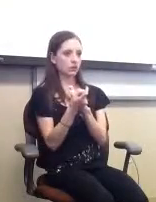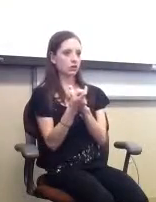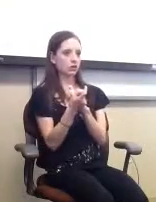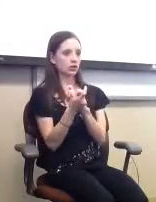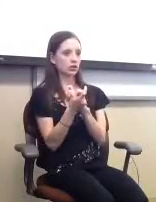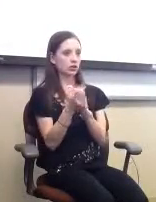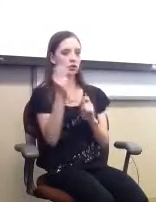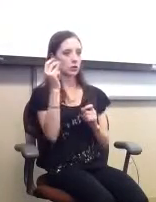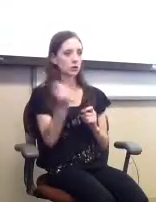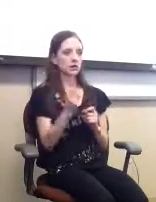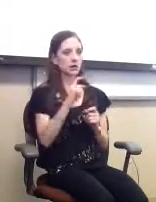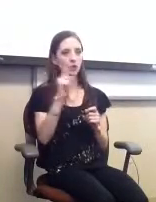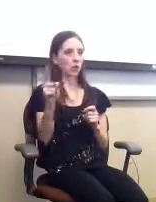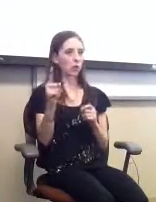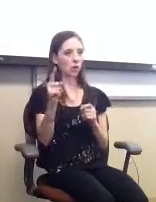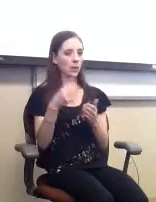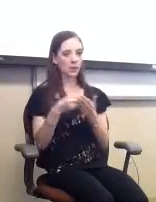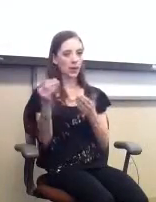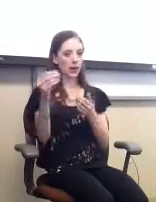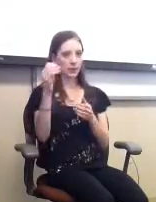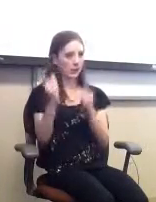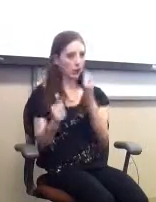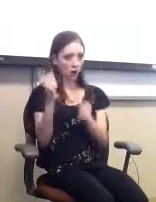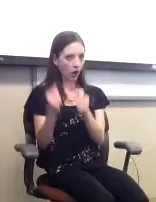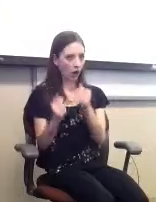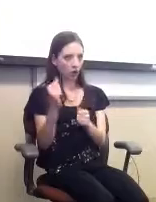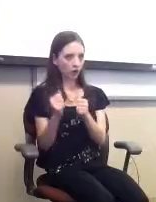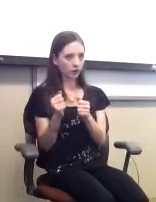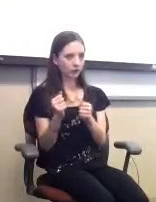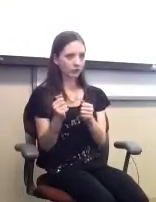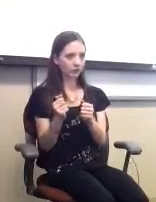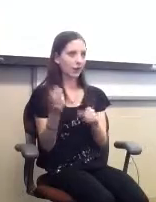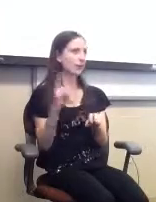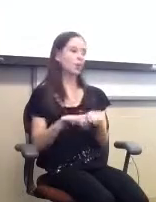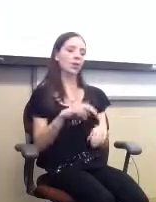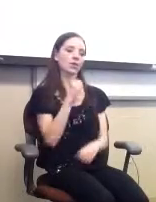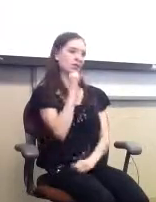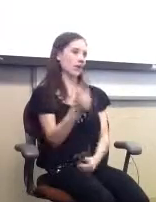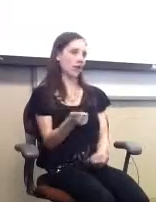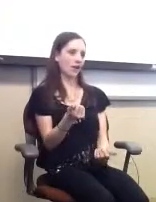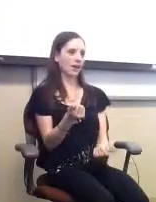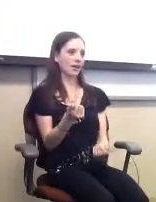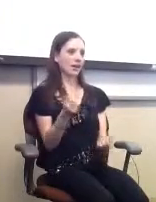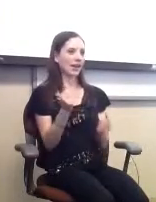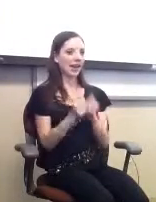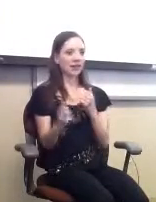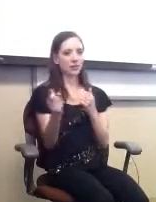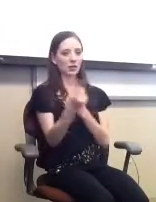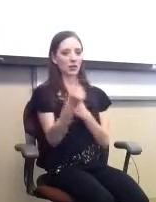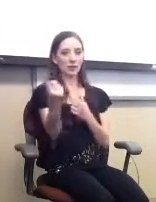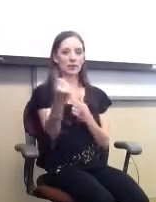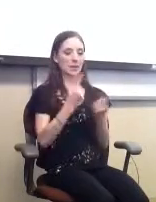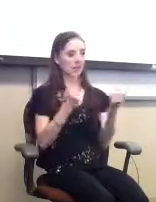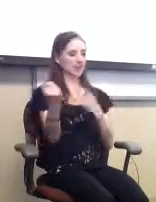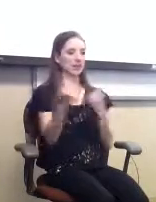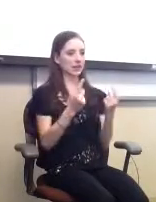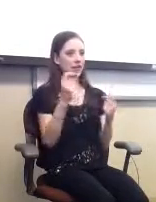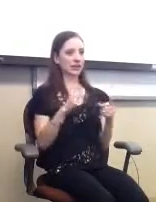Well, of course not. I mean, then everybody, all our clients would come in here and get cars. That's not what happens. We first, you